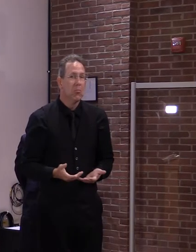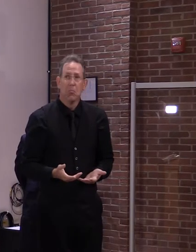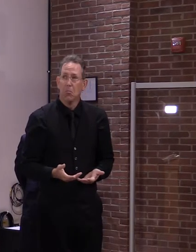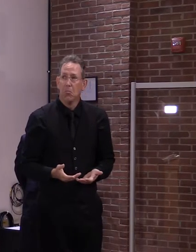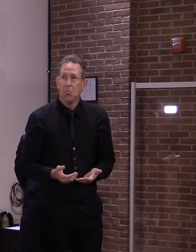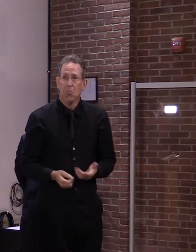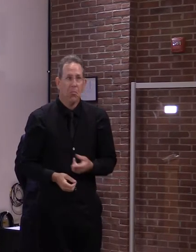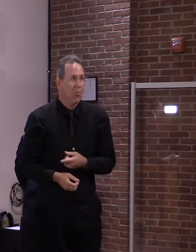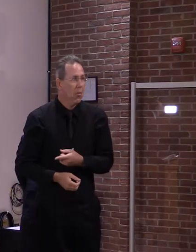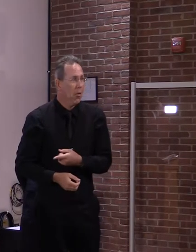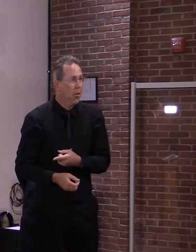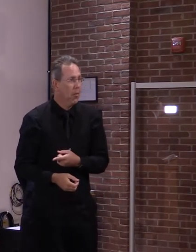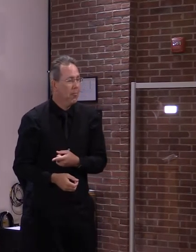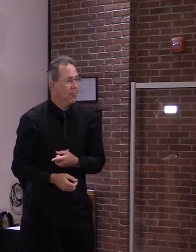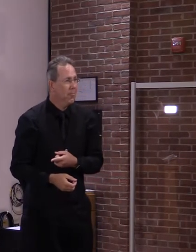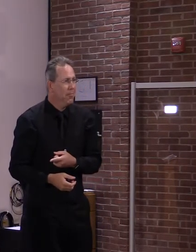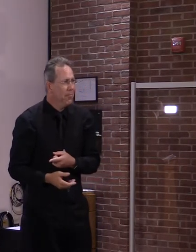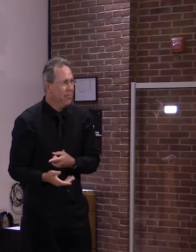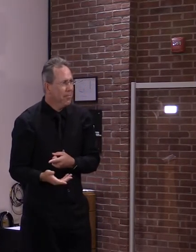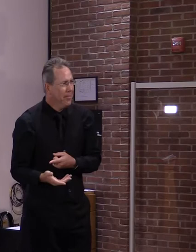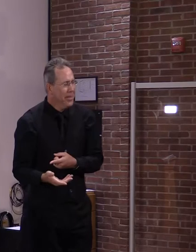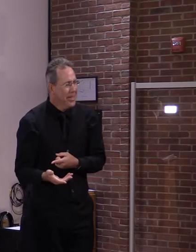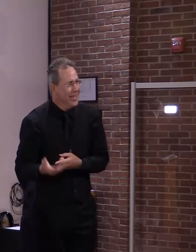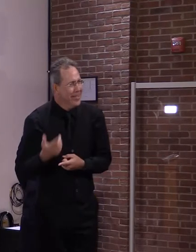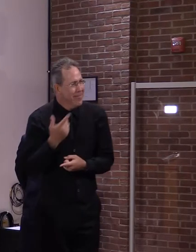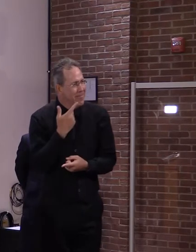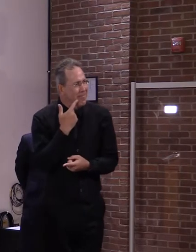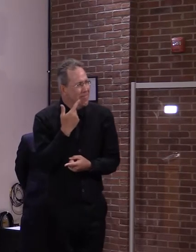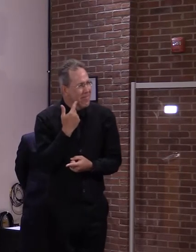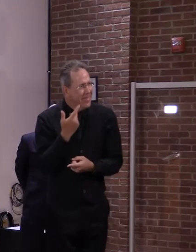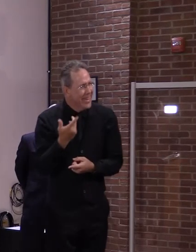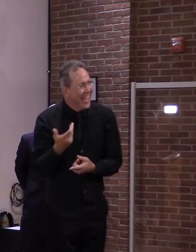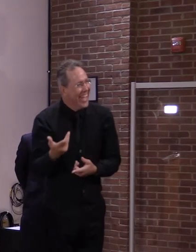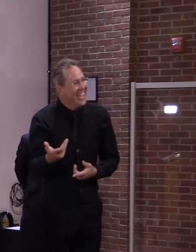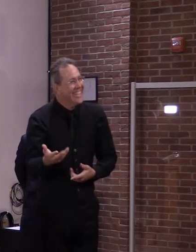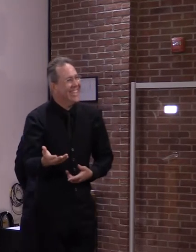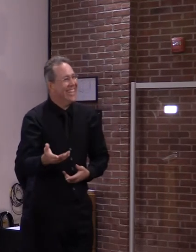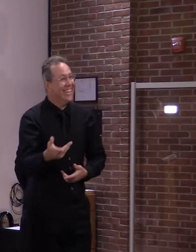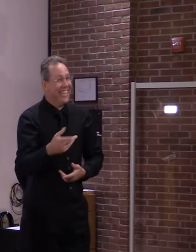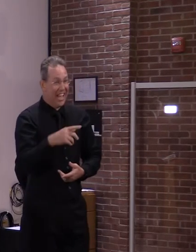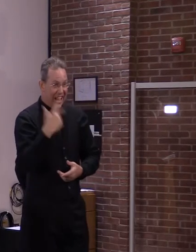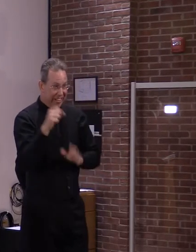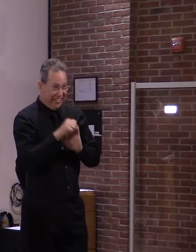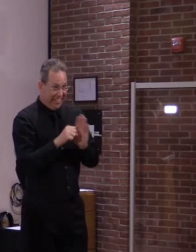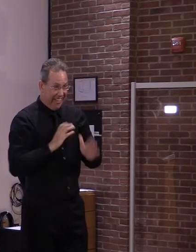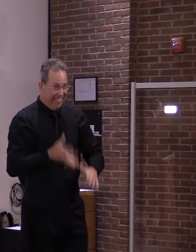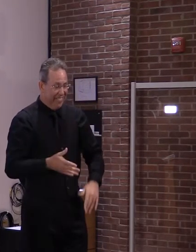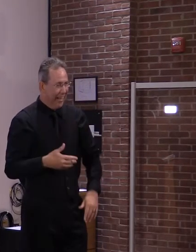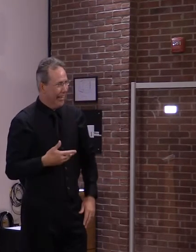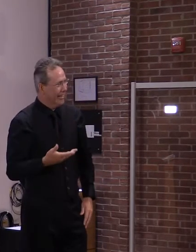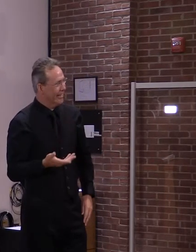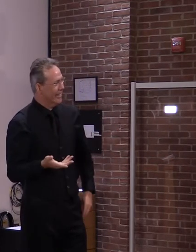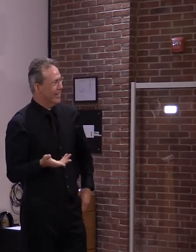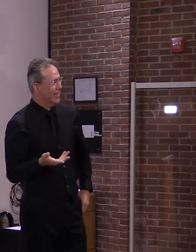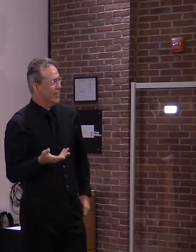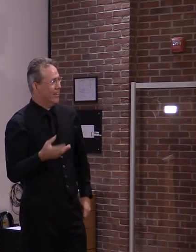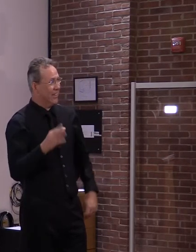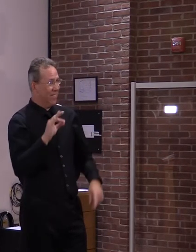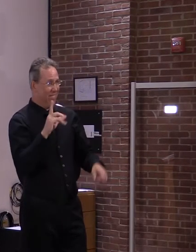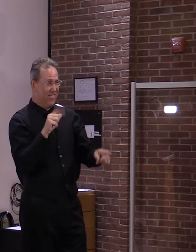Well, looking at other states is fine. I mean, Florida had a very different climate at the